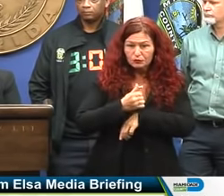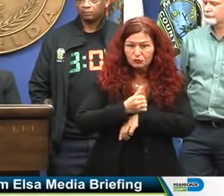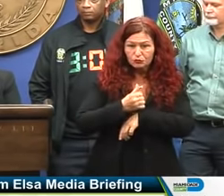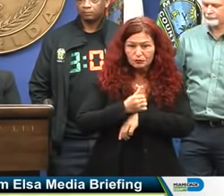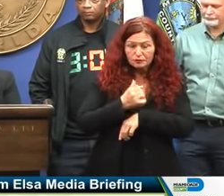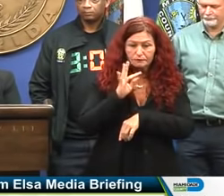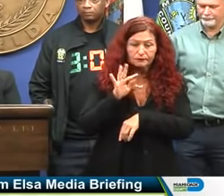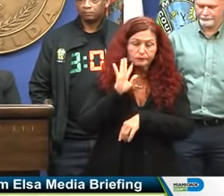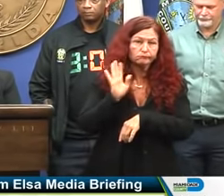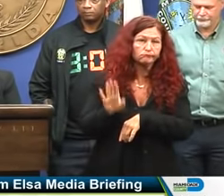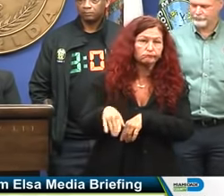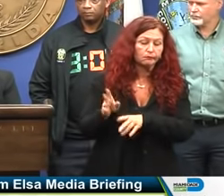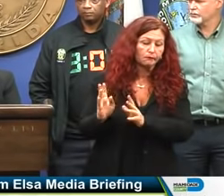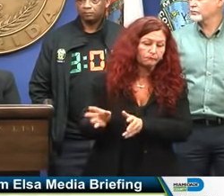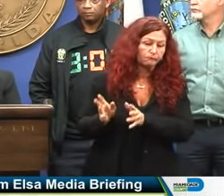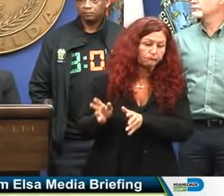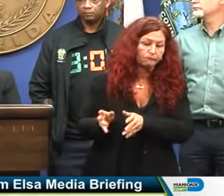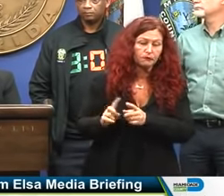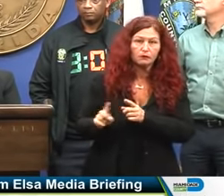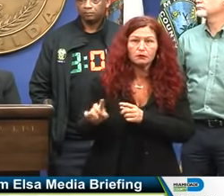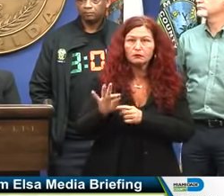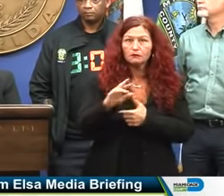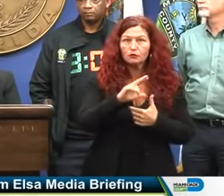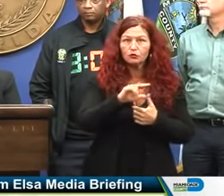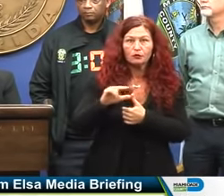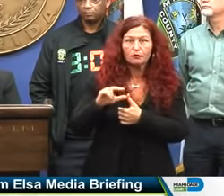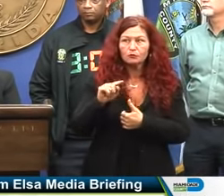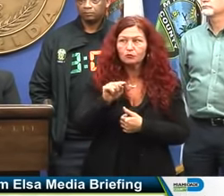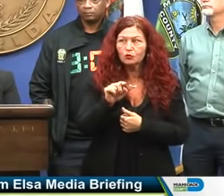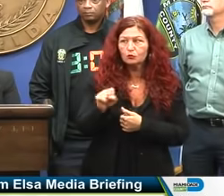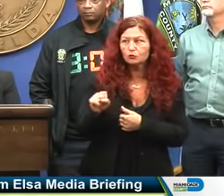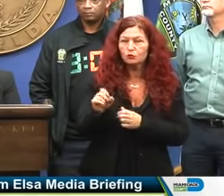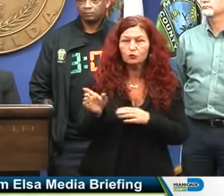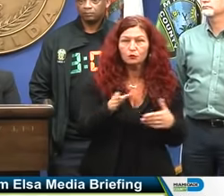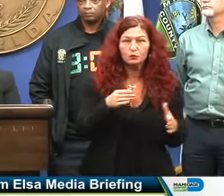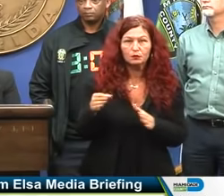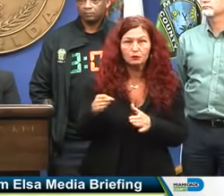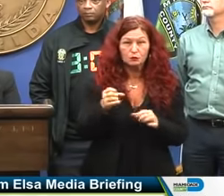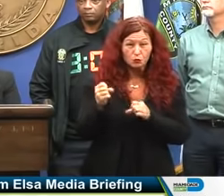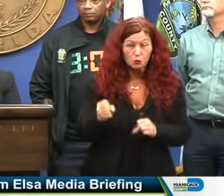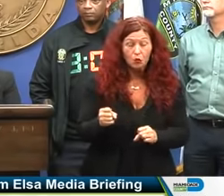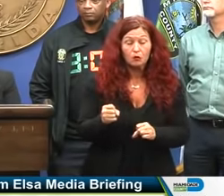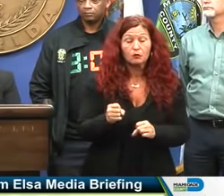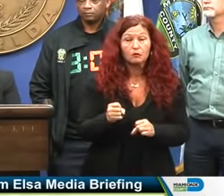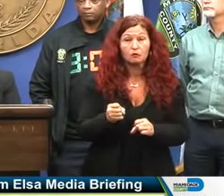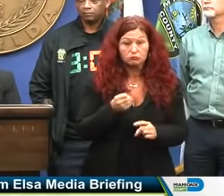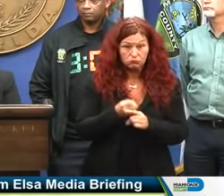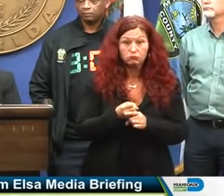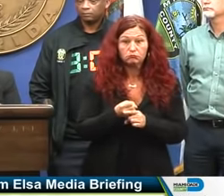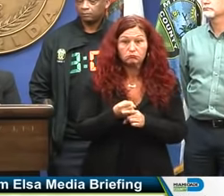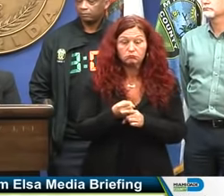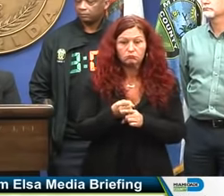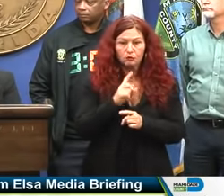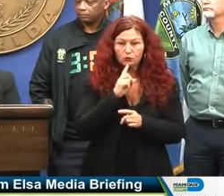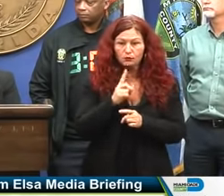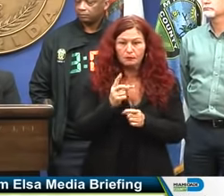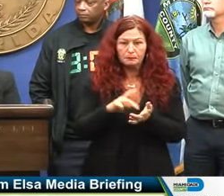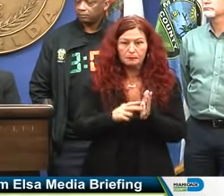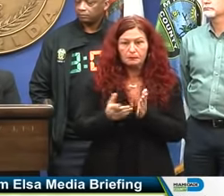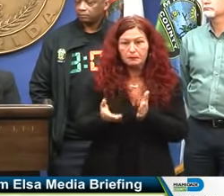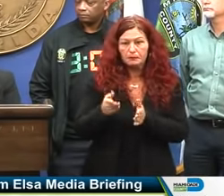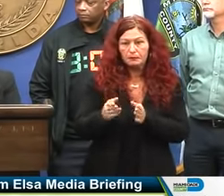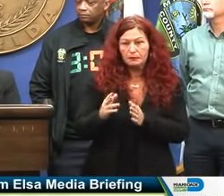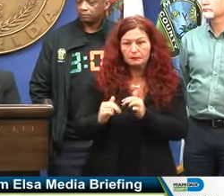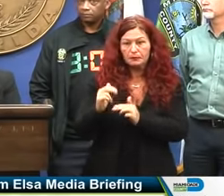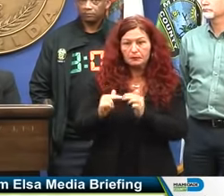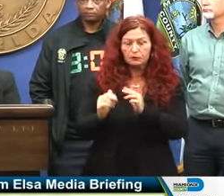that the tropical storm force winds could have brought it down in a manner that could not have been as controlled and predicted.